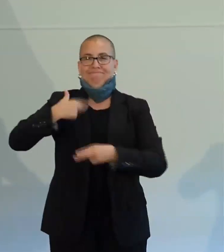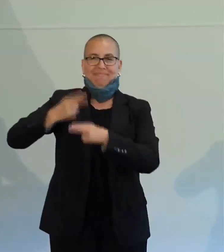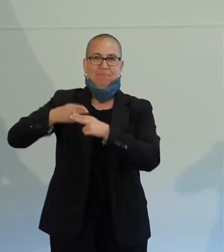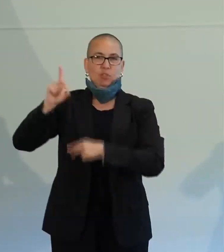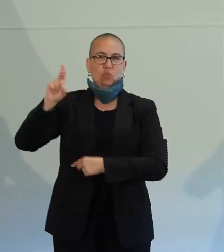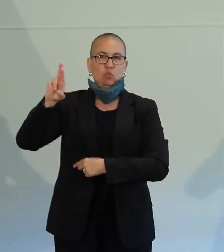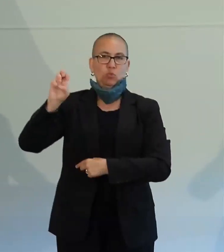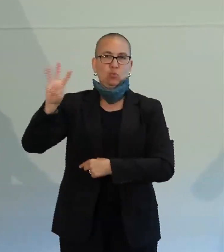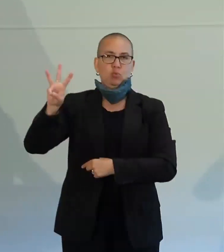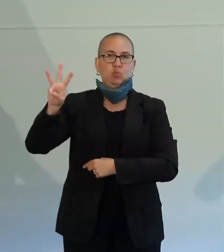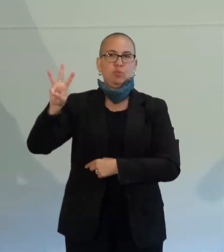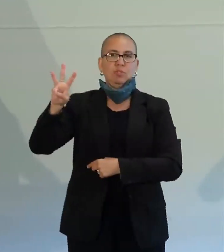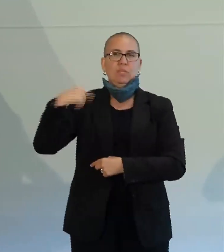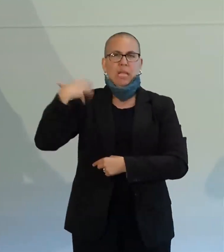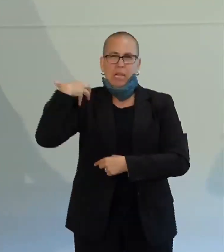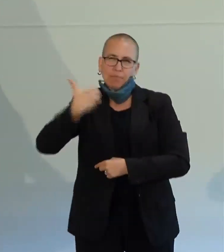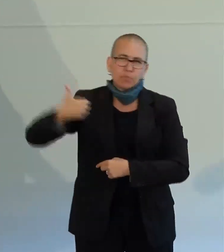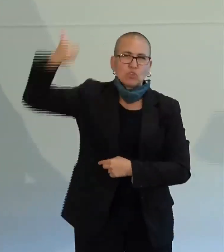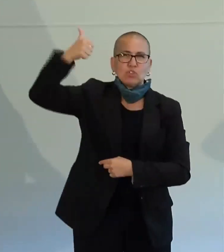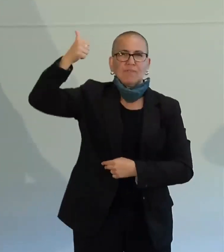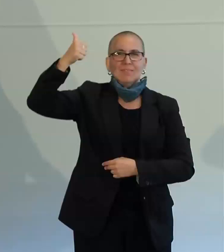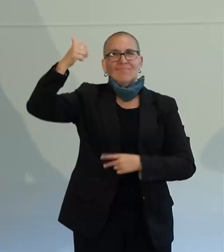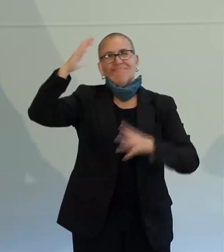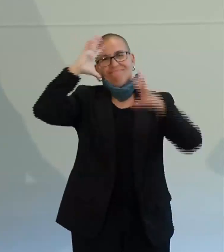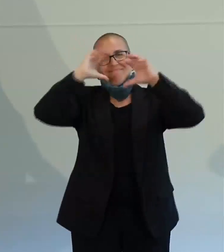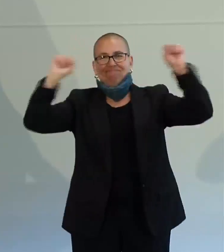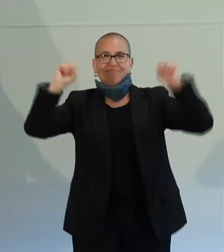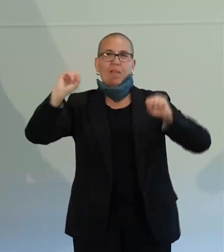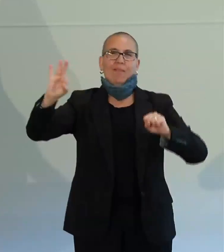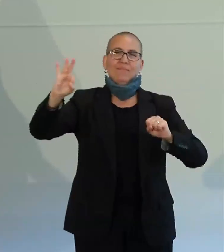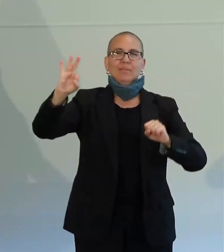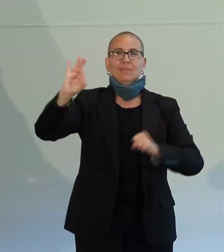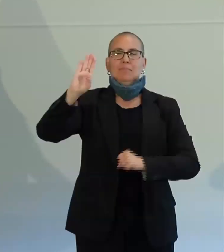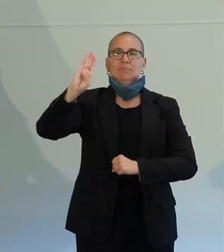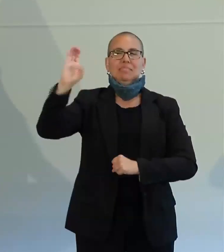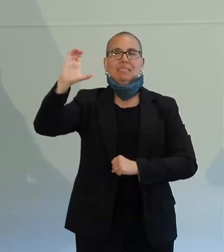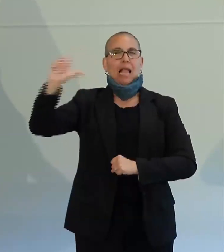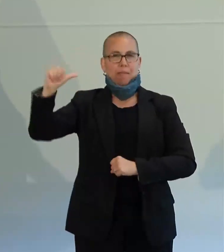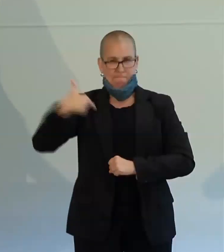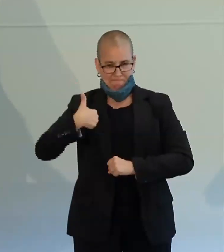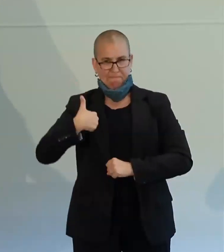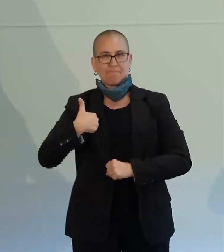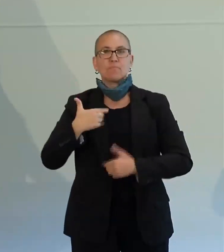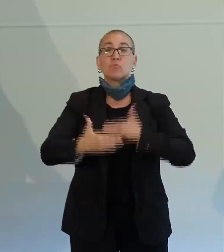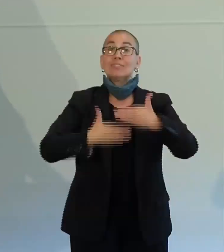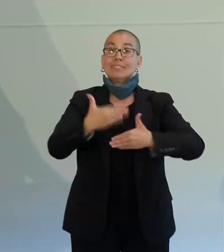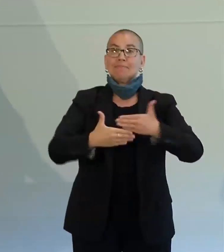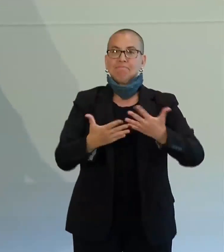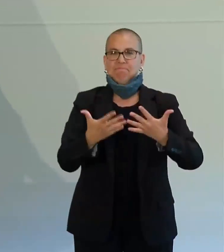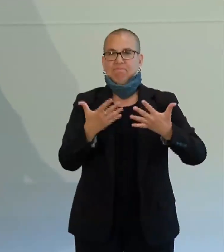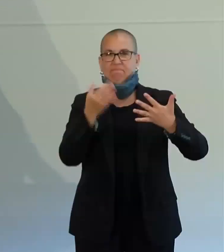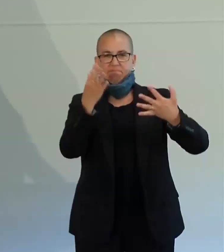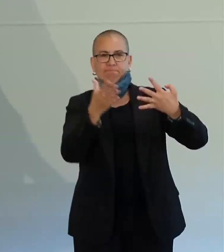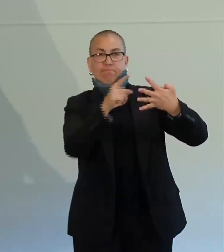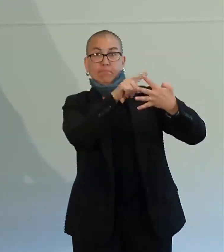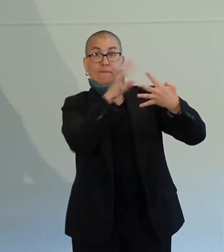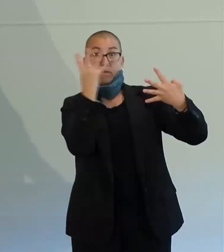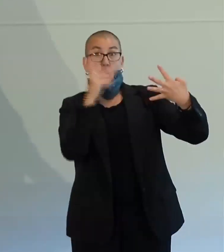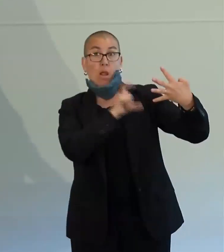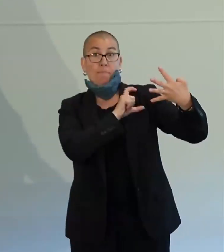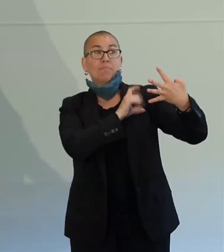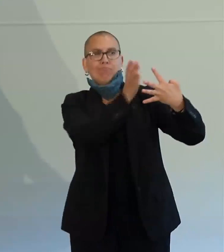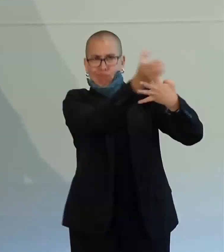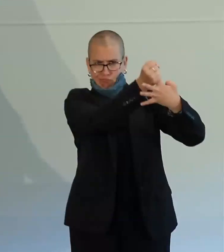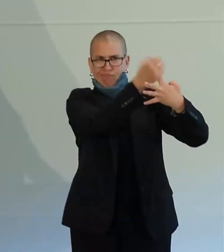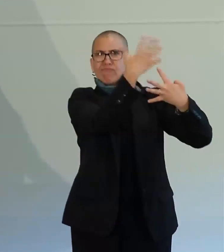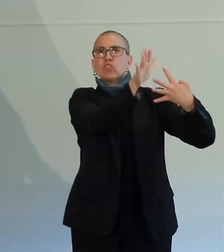Bureau of Criminal Apprehension. We are in the process of taking the officers into custody. I can report that one is in custody now, and the other two